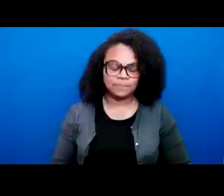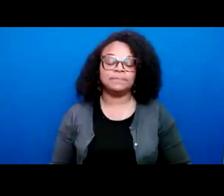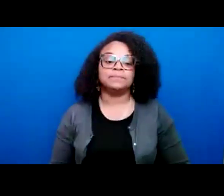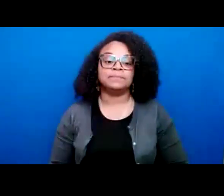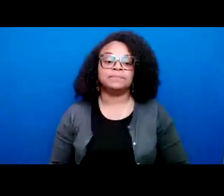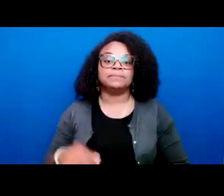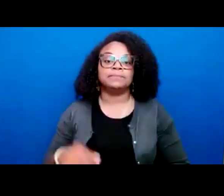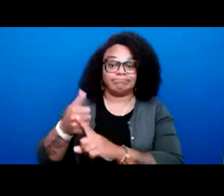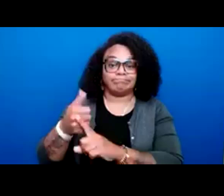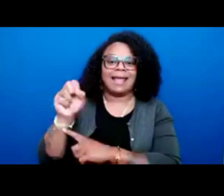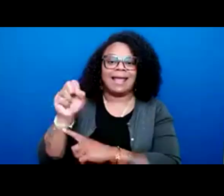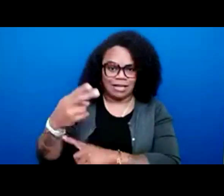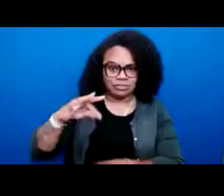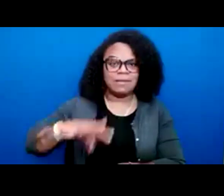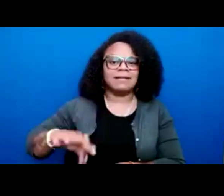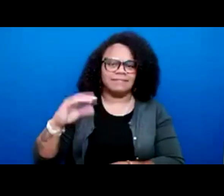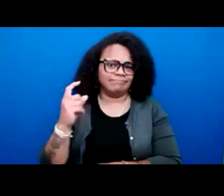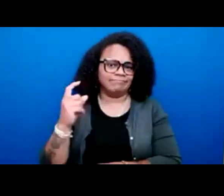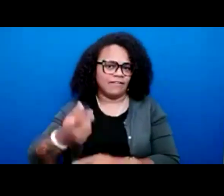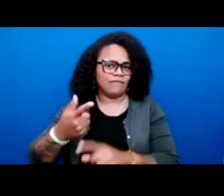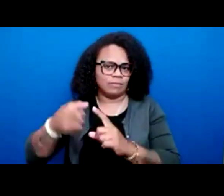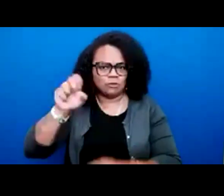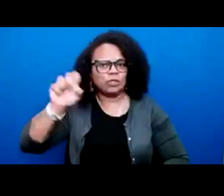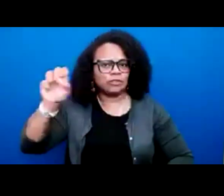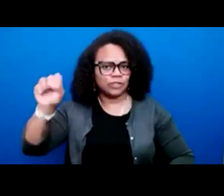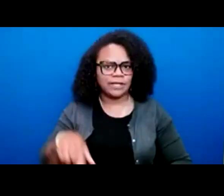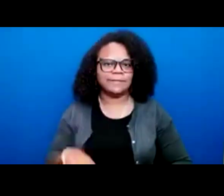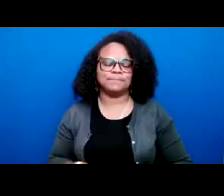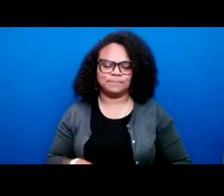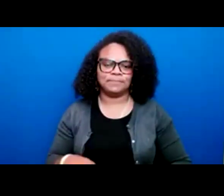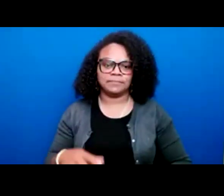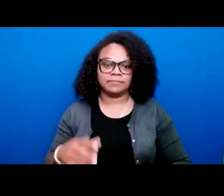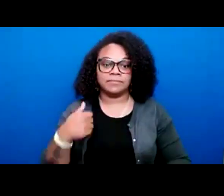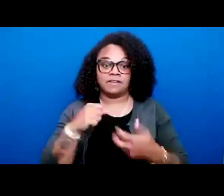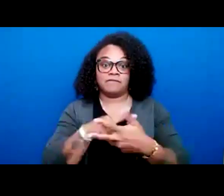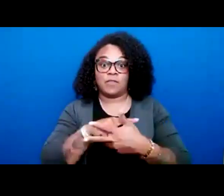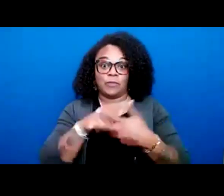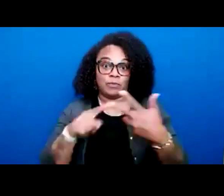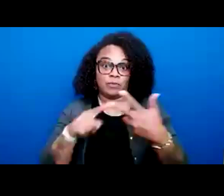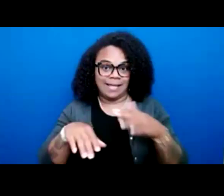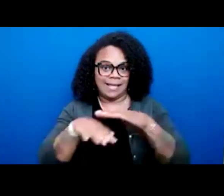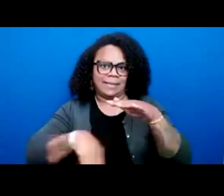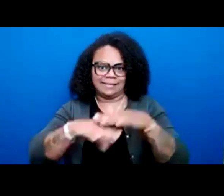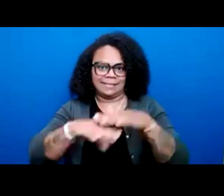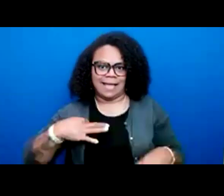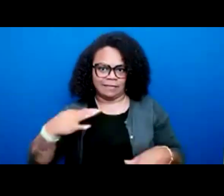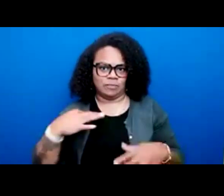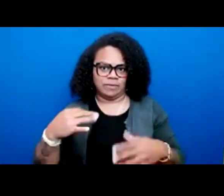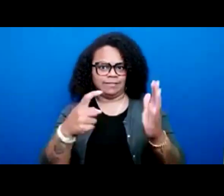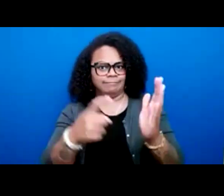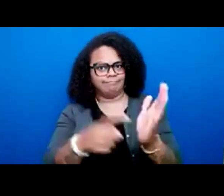that's administered by Social Security. There's three basic eligibility criteria for